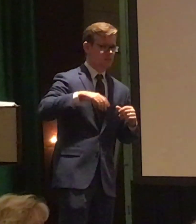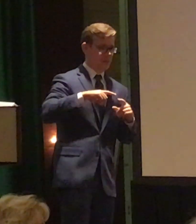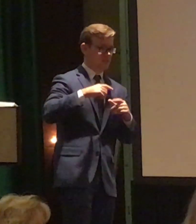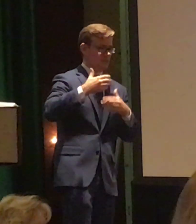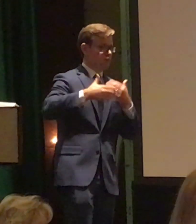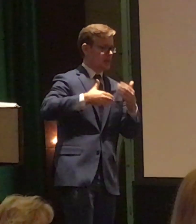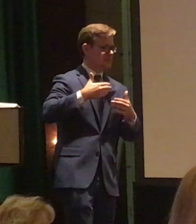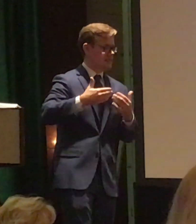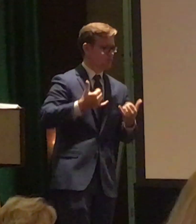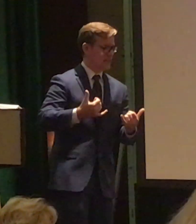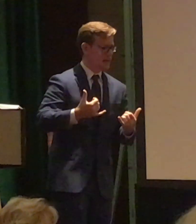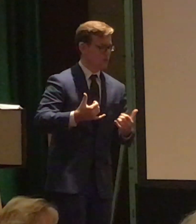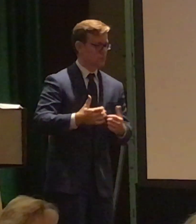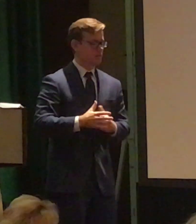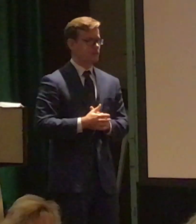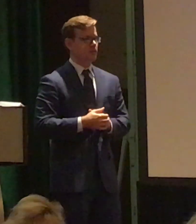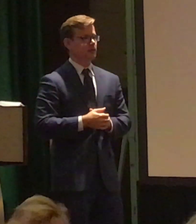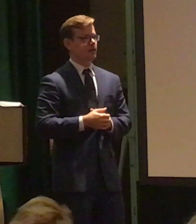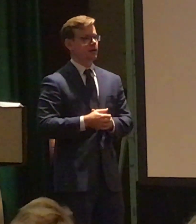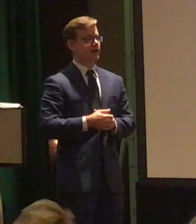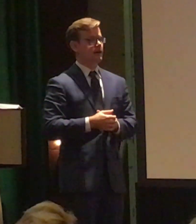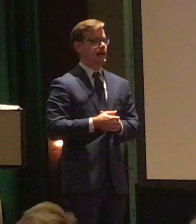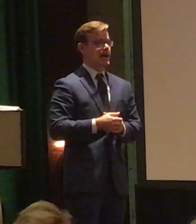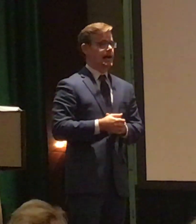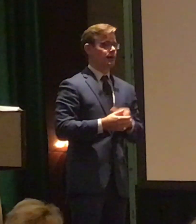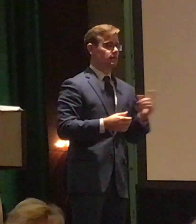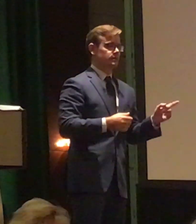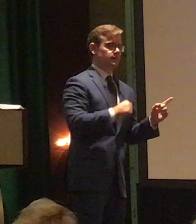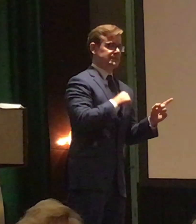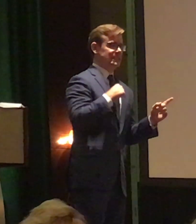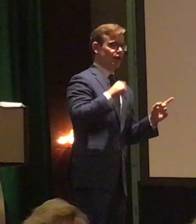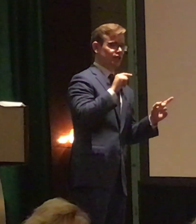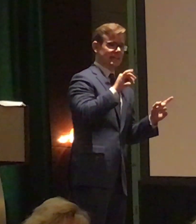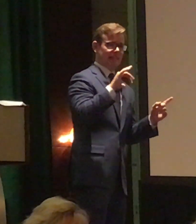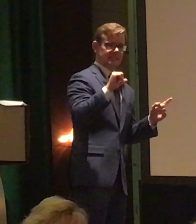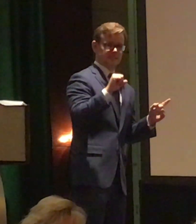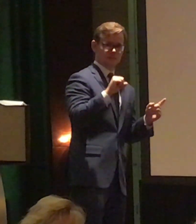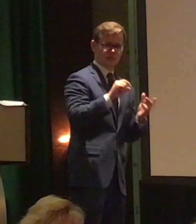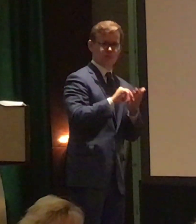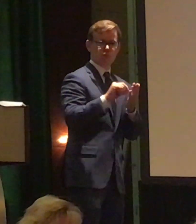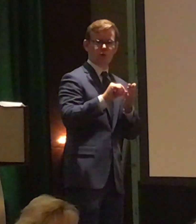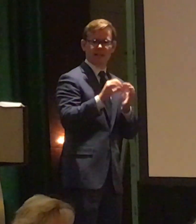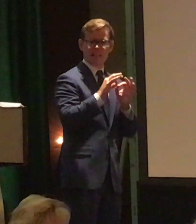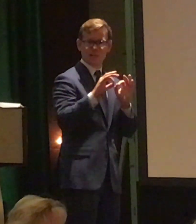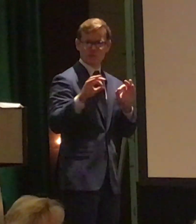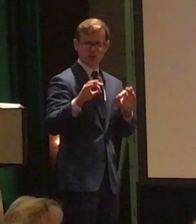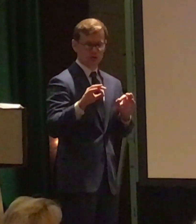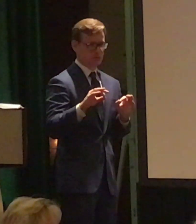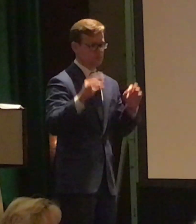It hasn't been implemented yet, but it's in the process of being considered.